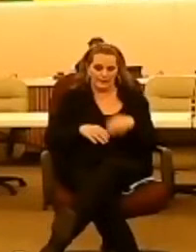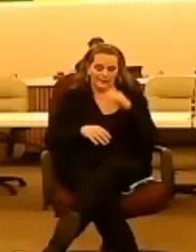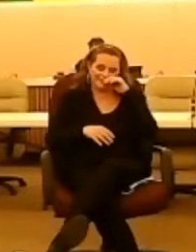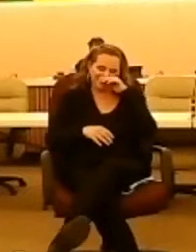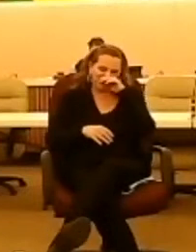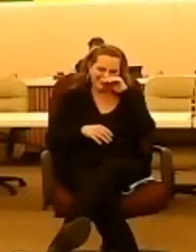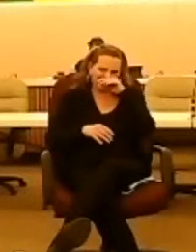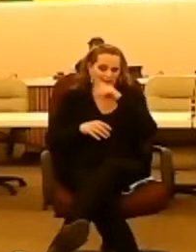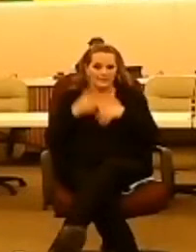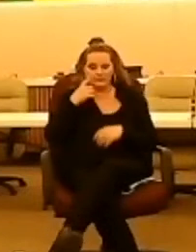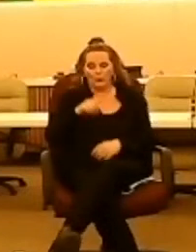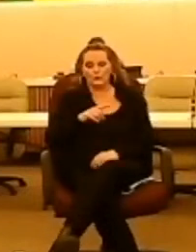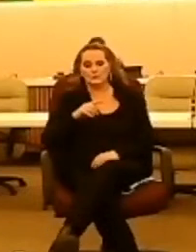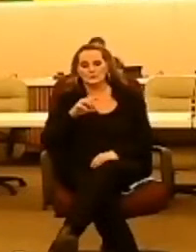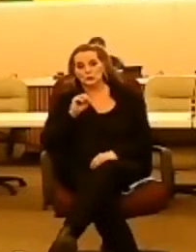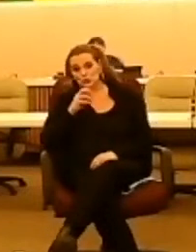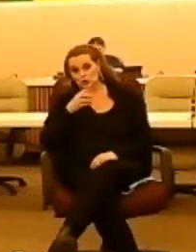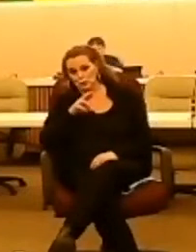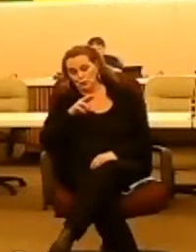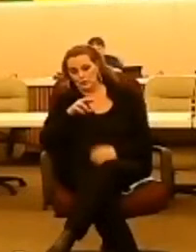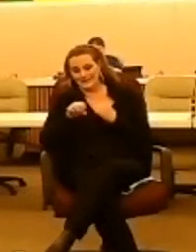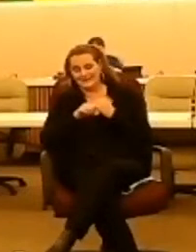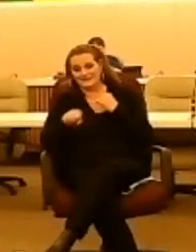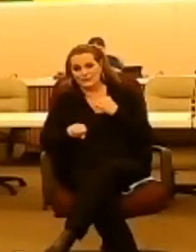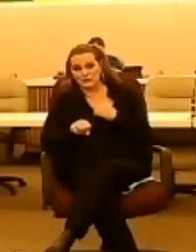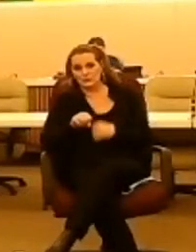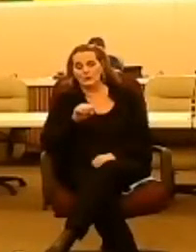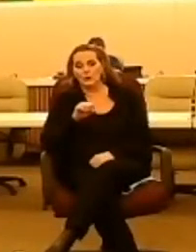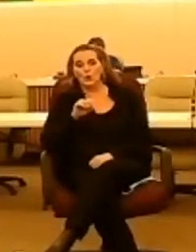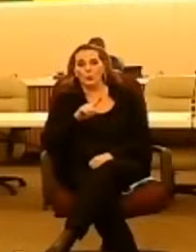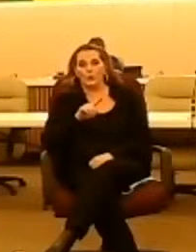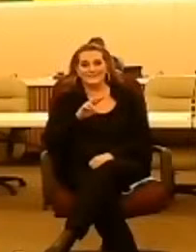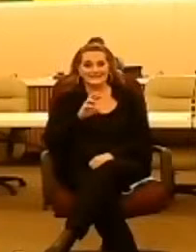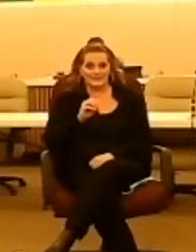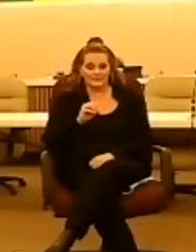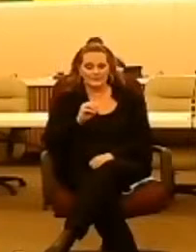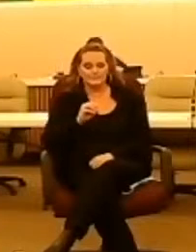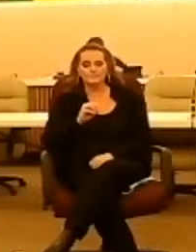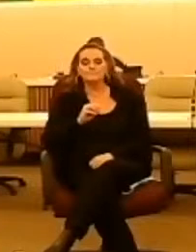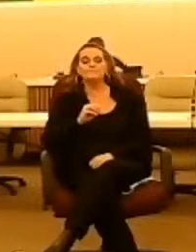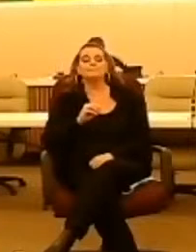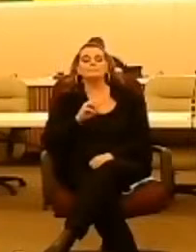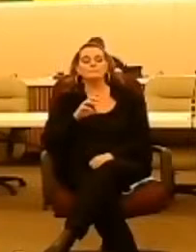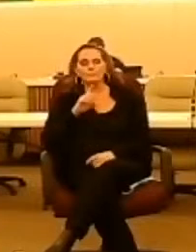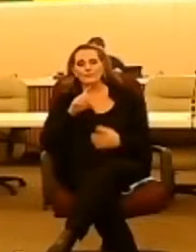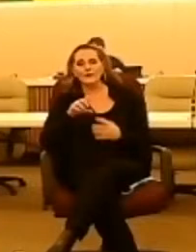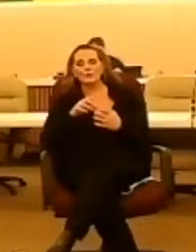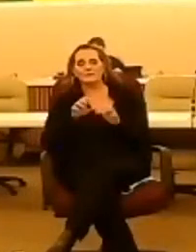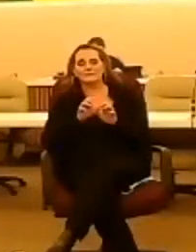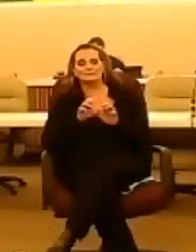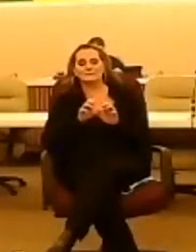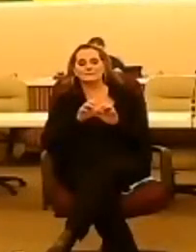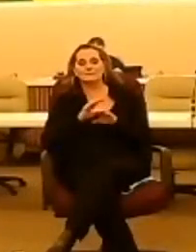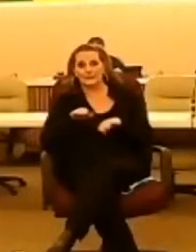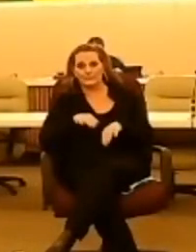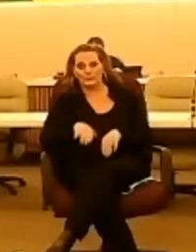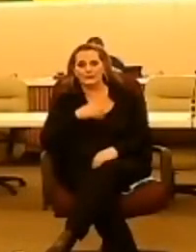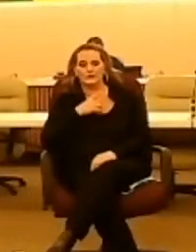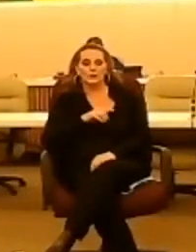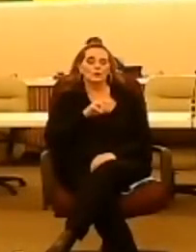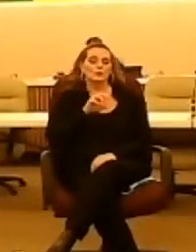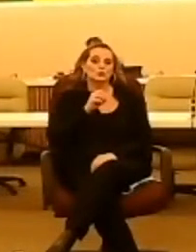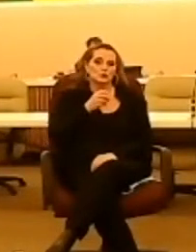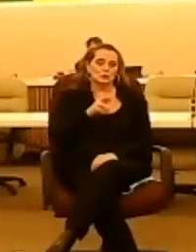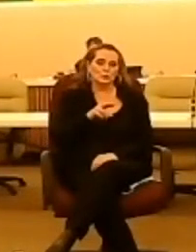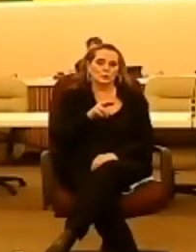sewer extension 170, it would be broken up over sewer extension 170, sewer extension number 223, and there's